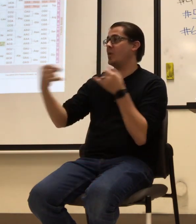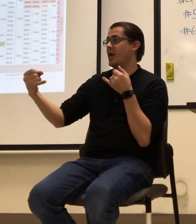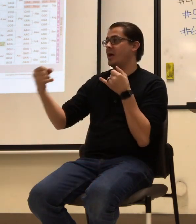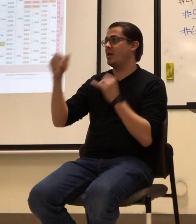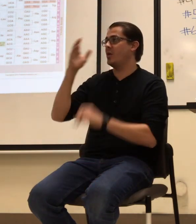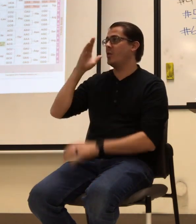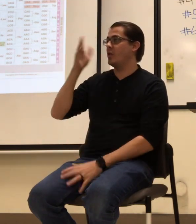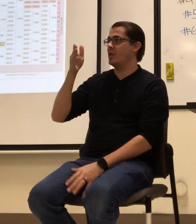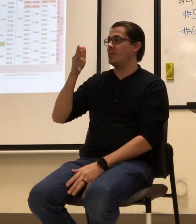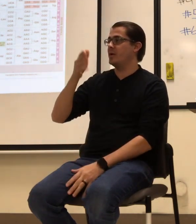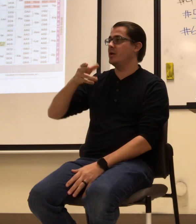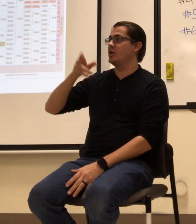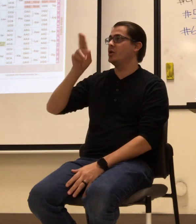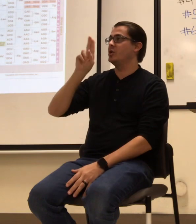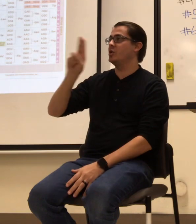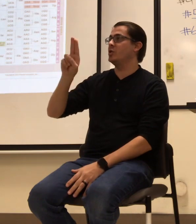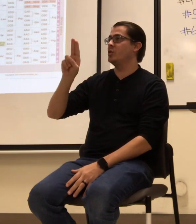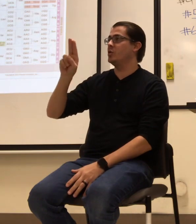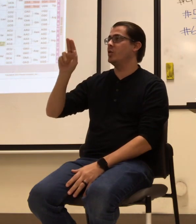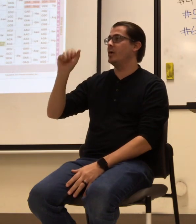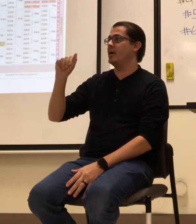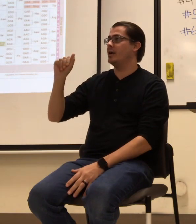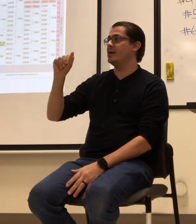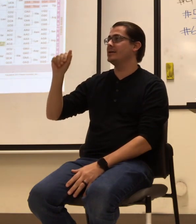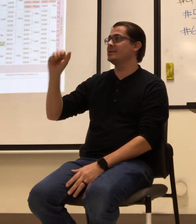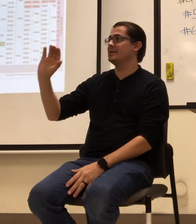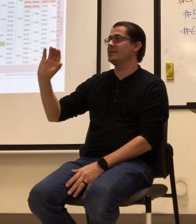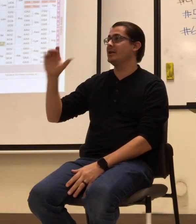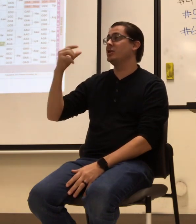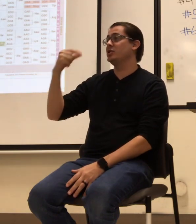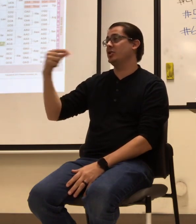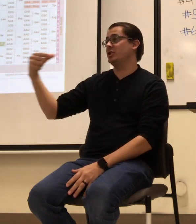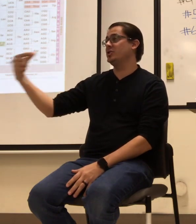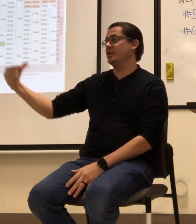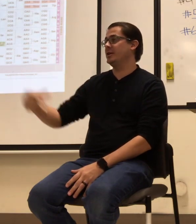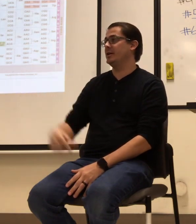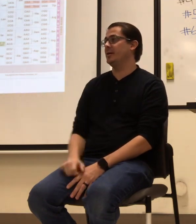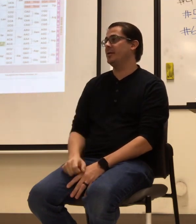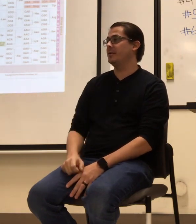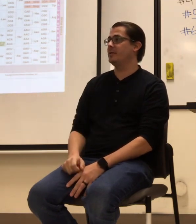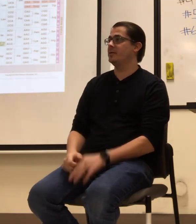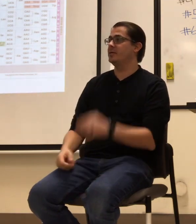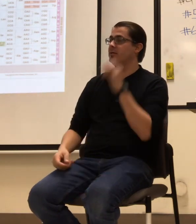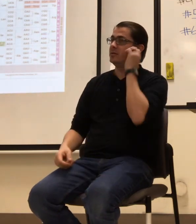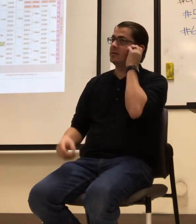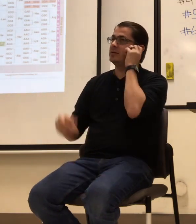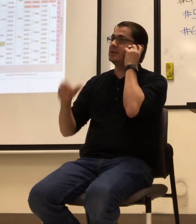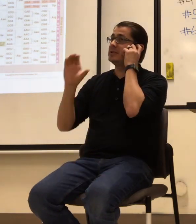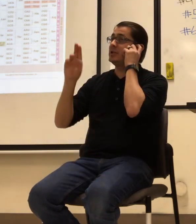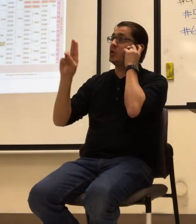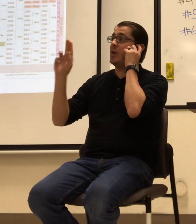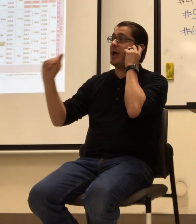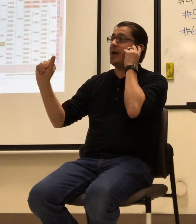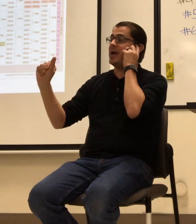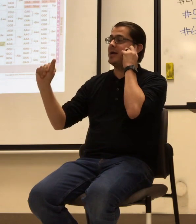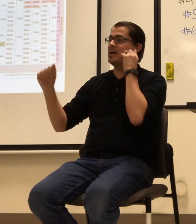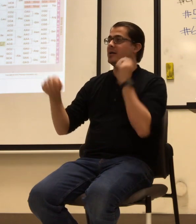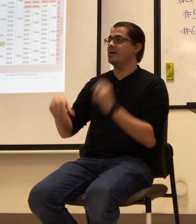be U, A, C, G, G, G, C,